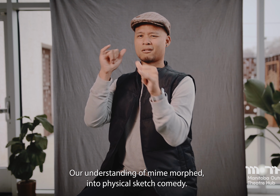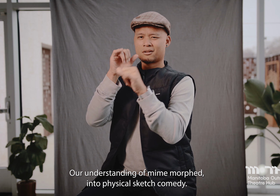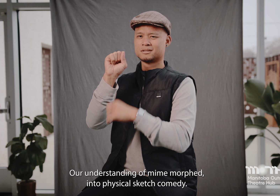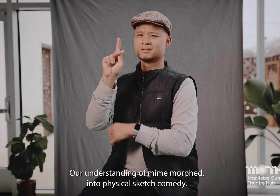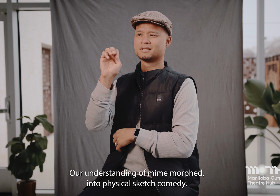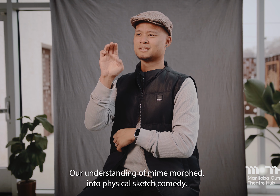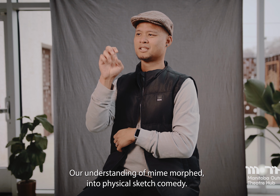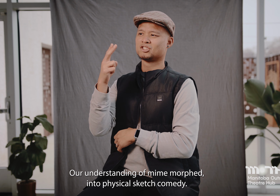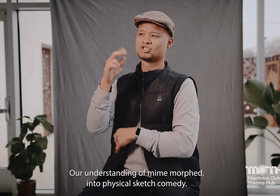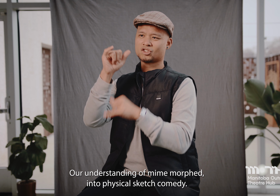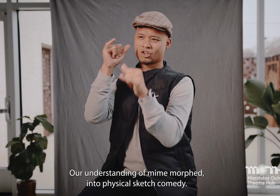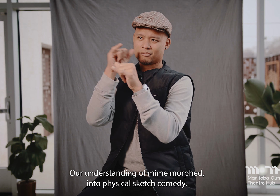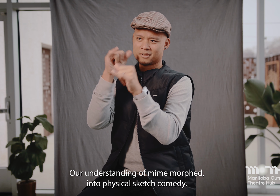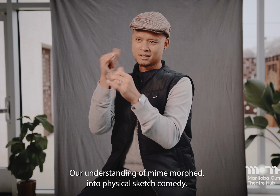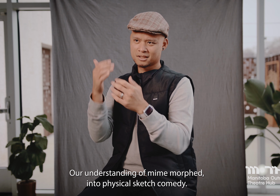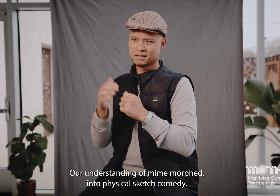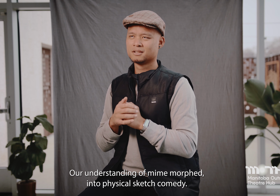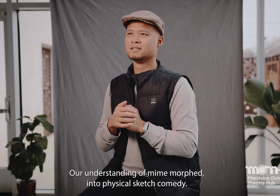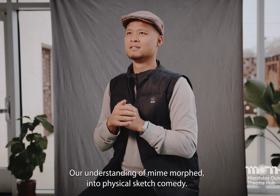into physical sketch comedy.